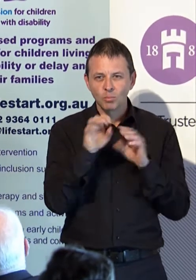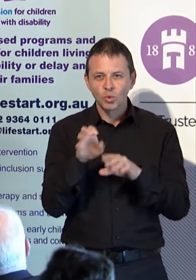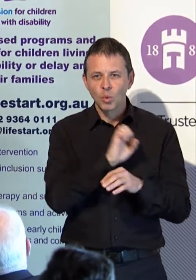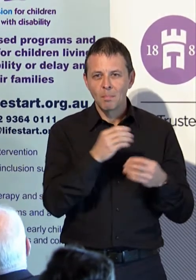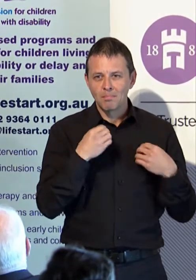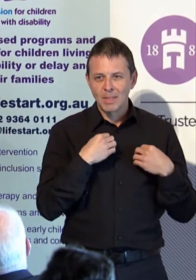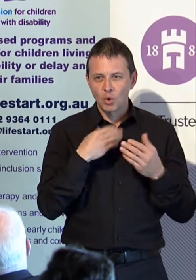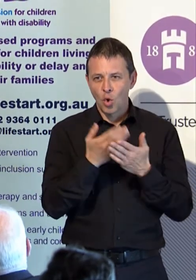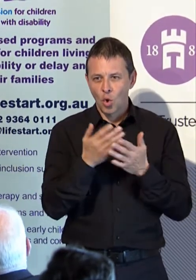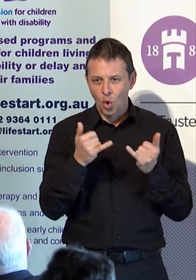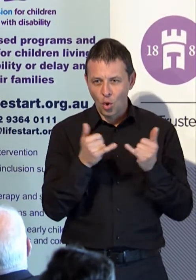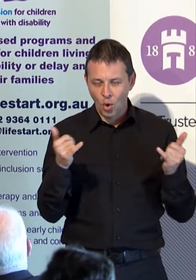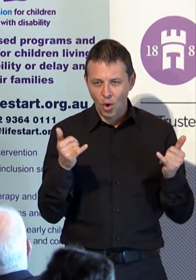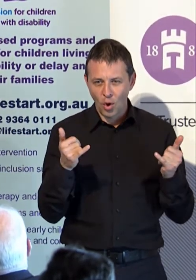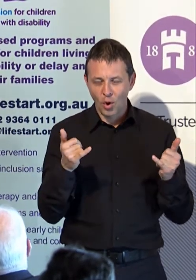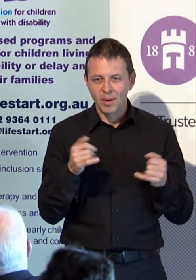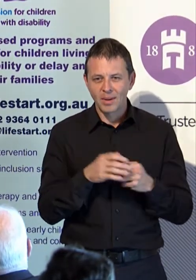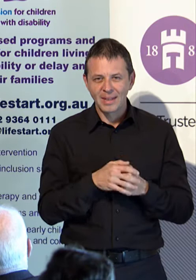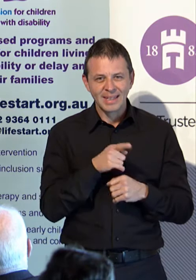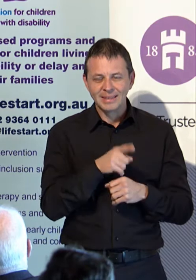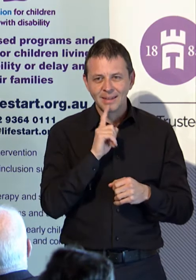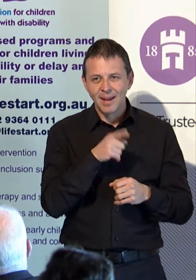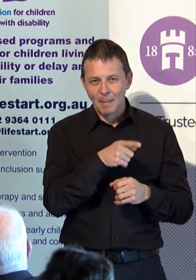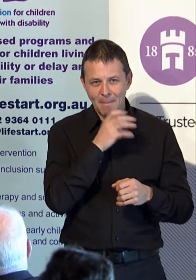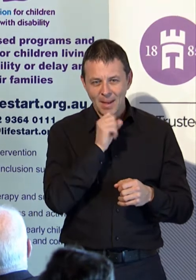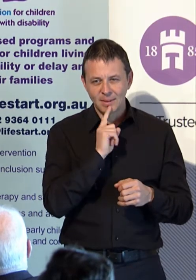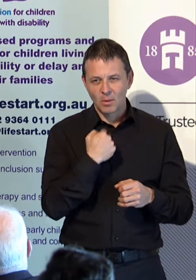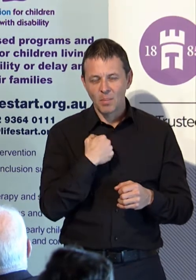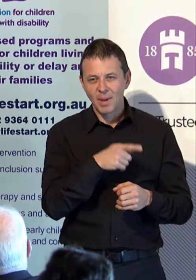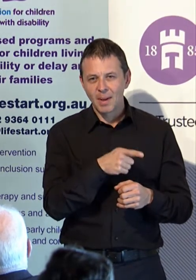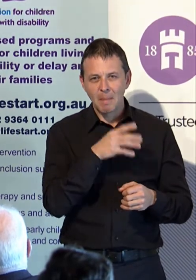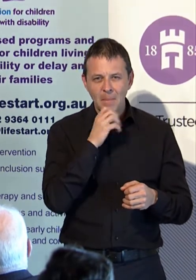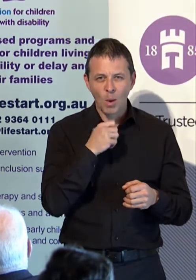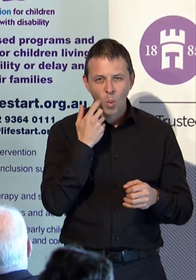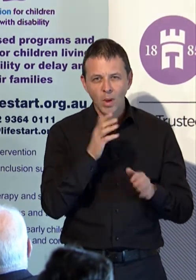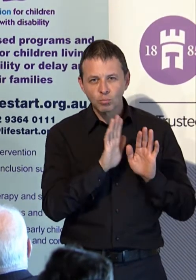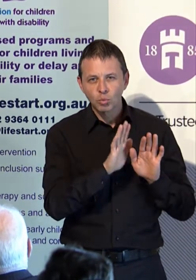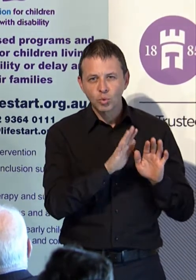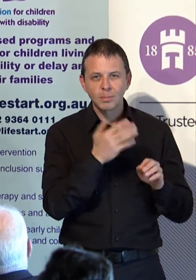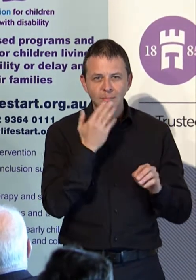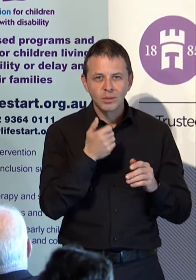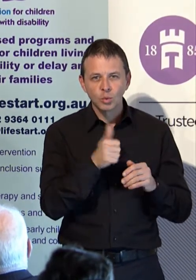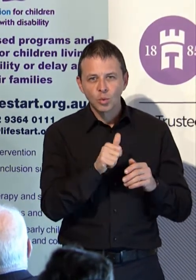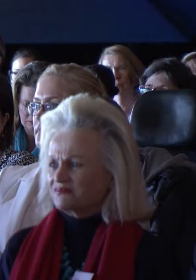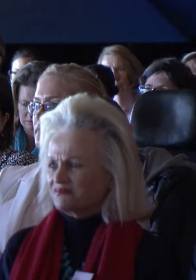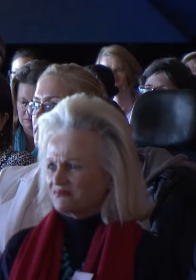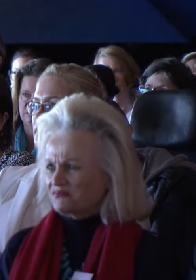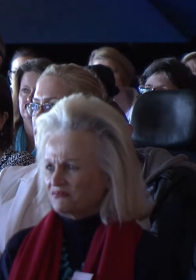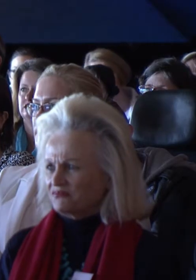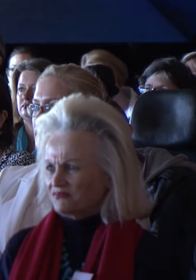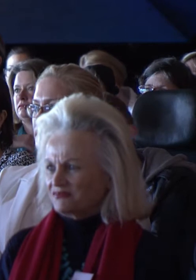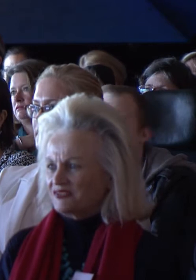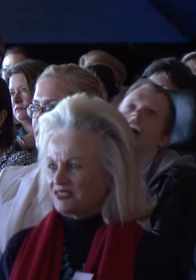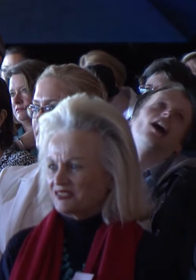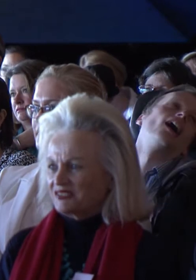this gentleman said to me, he said, people are always trying to push us into using new technology. I said, get with it, it's not